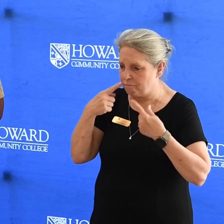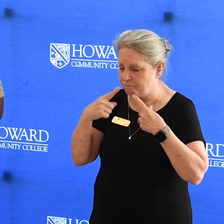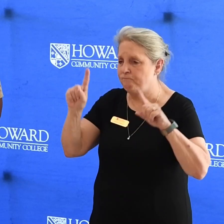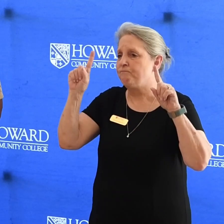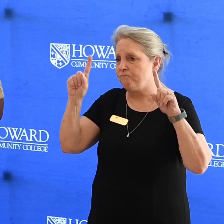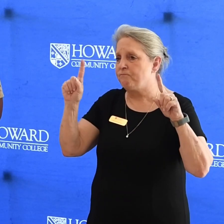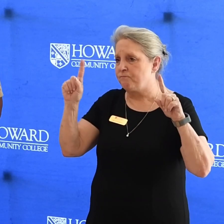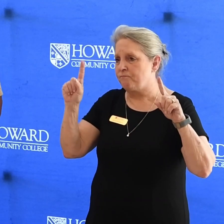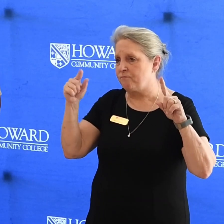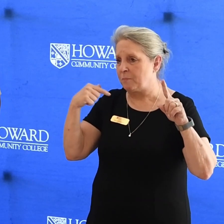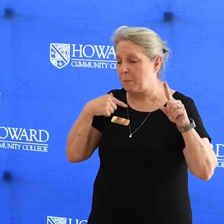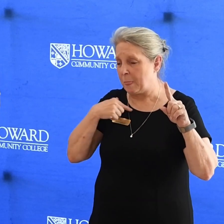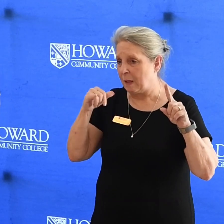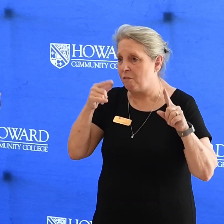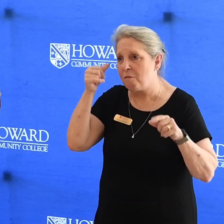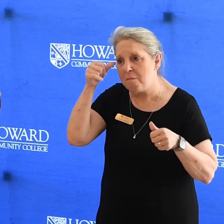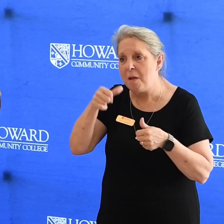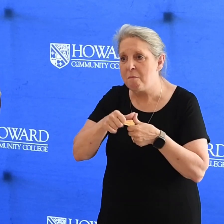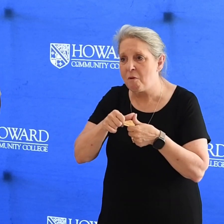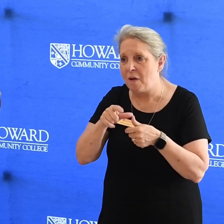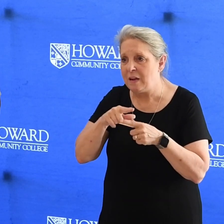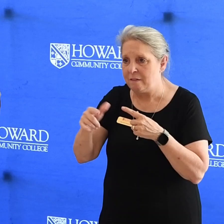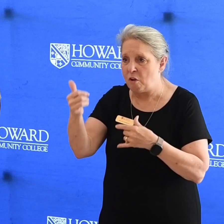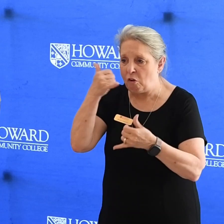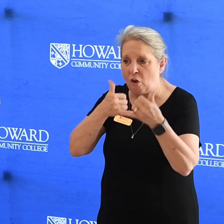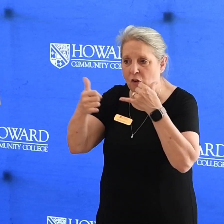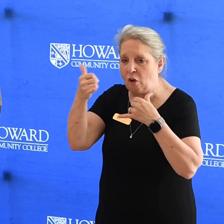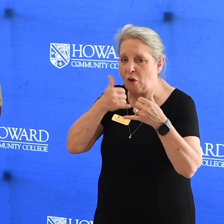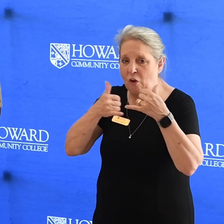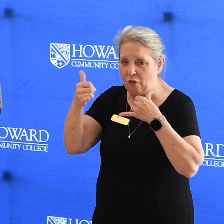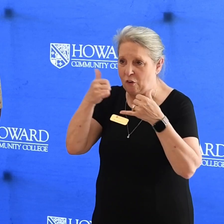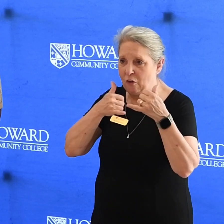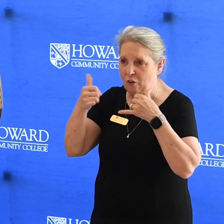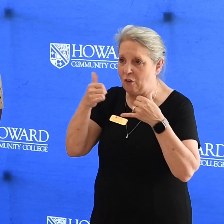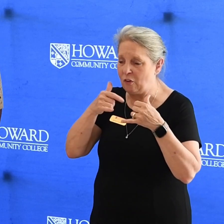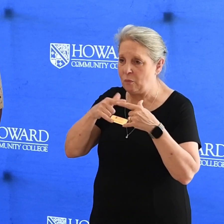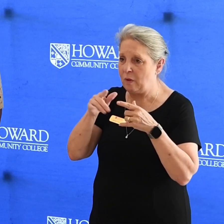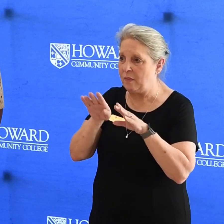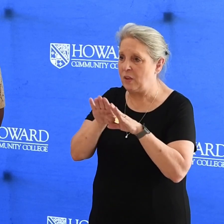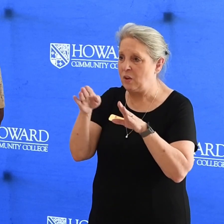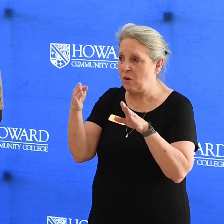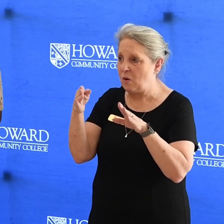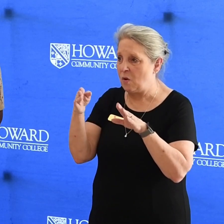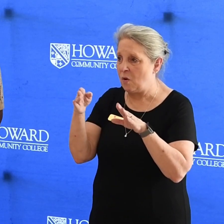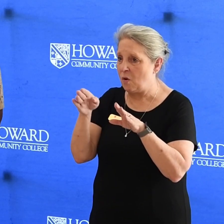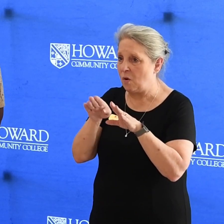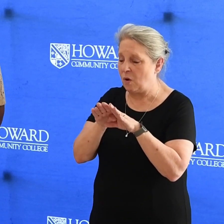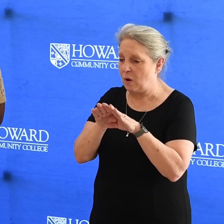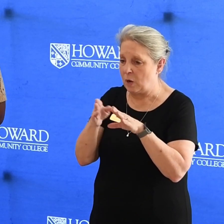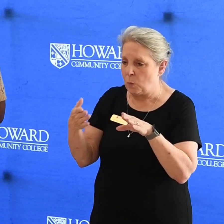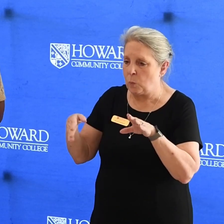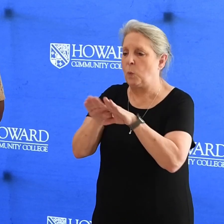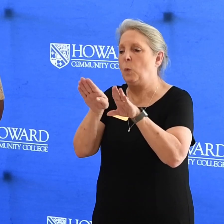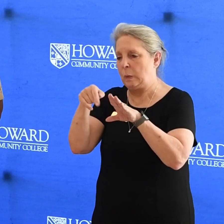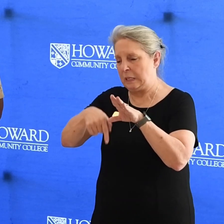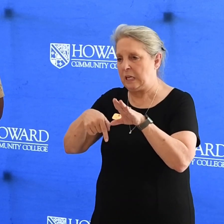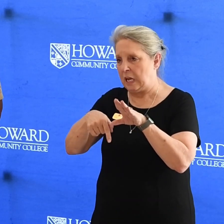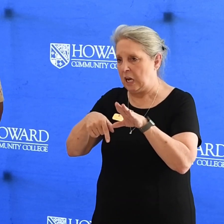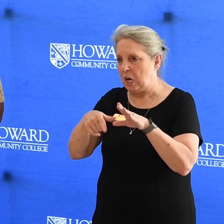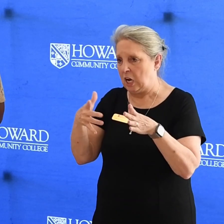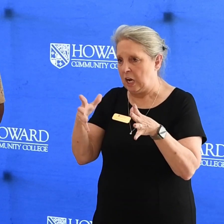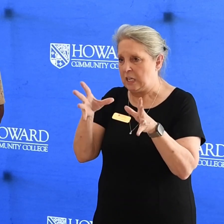fruition. I, too, remember all of those calls that came when the doors here were closing and all